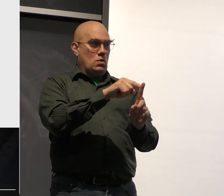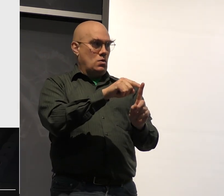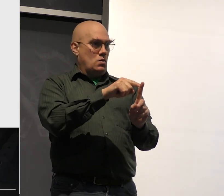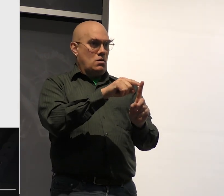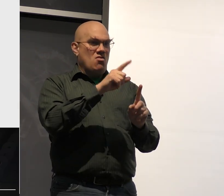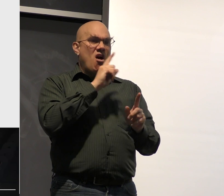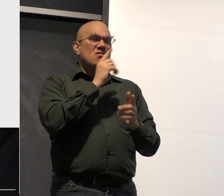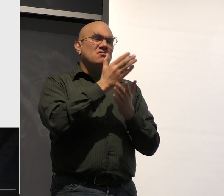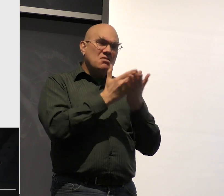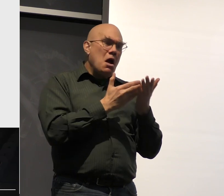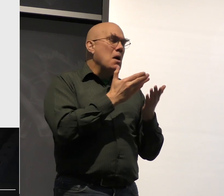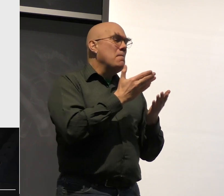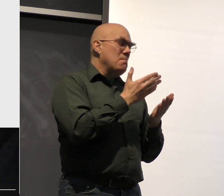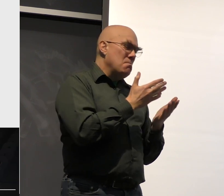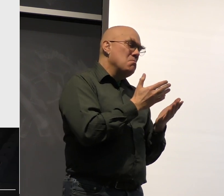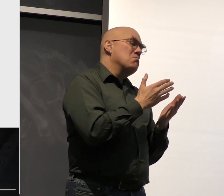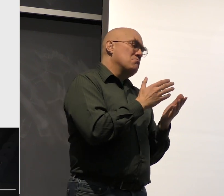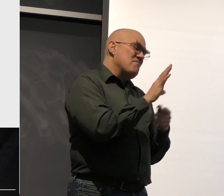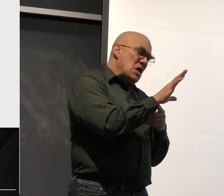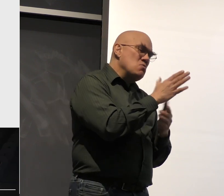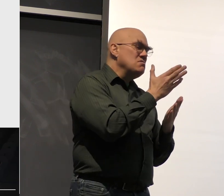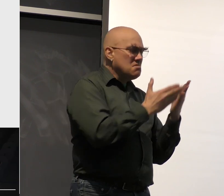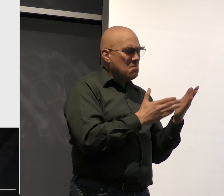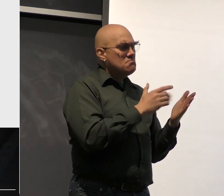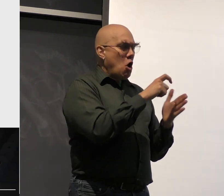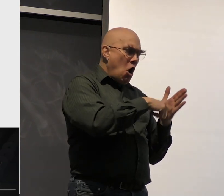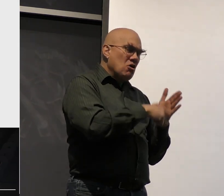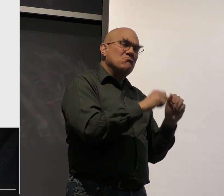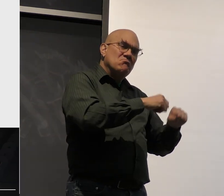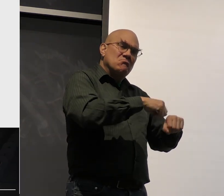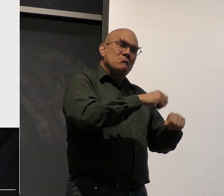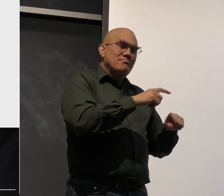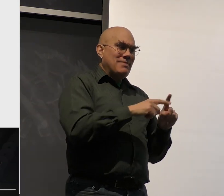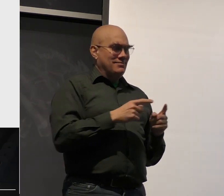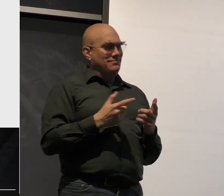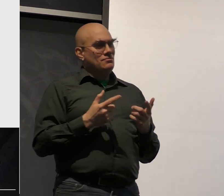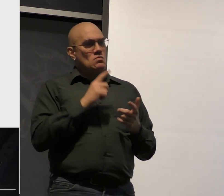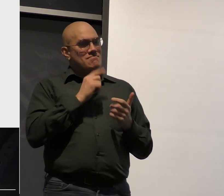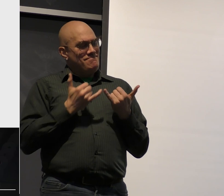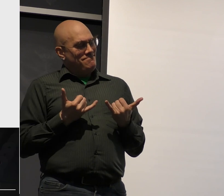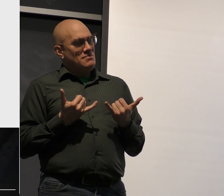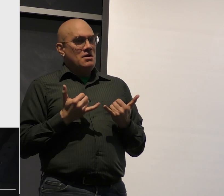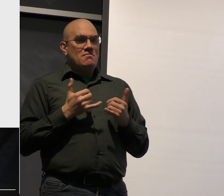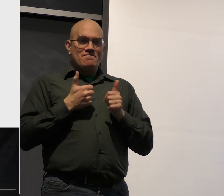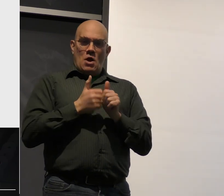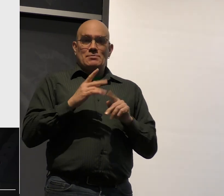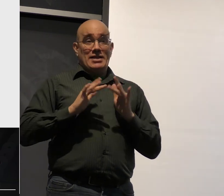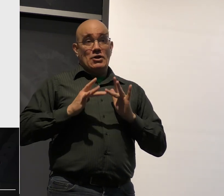at right now. Yes, there are some videos out there, there's some articles out there that you can use, but right now,